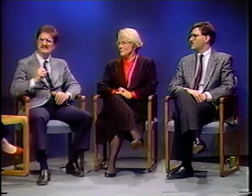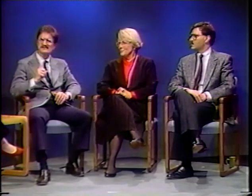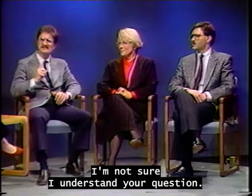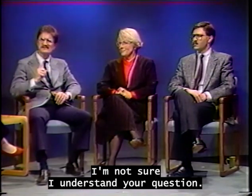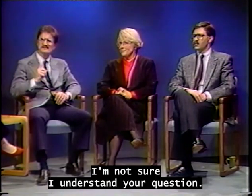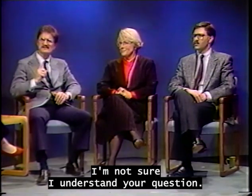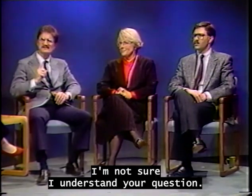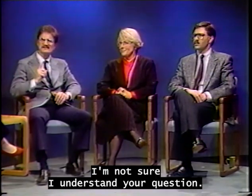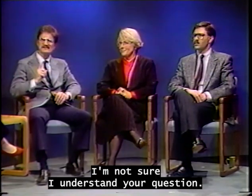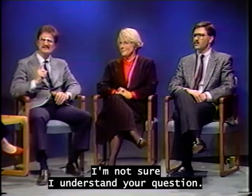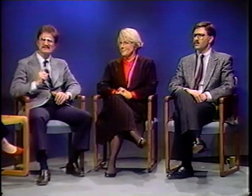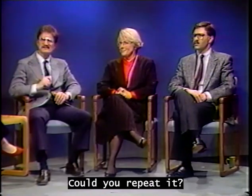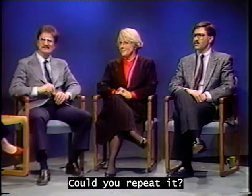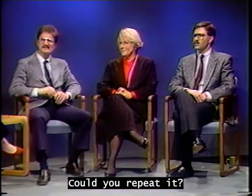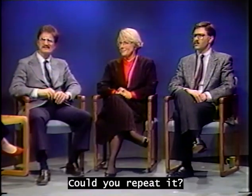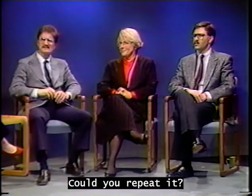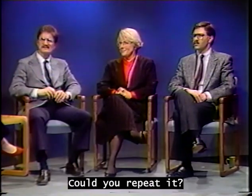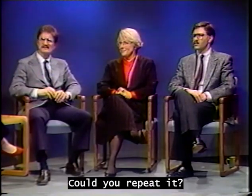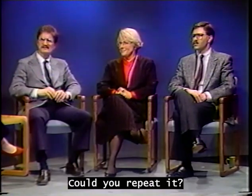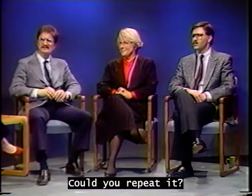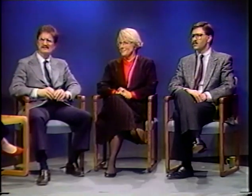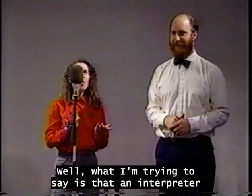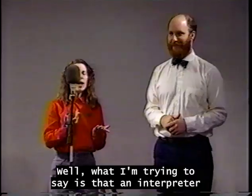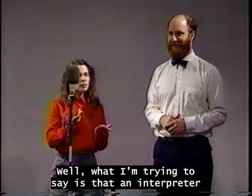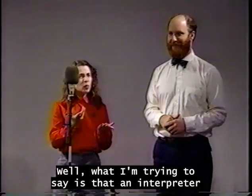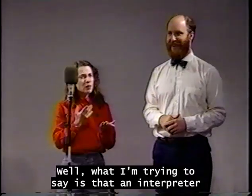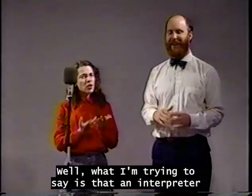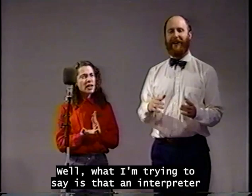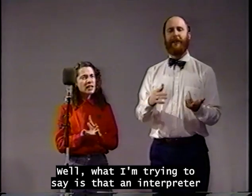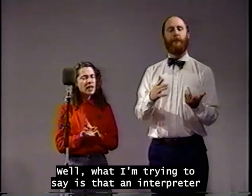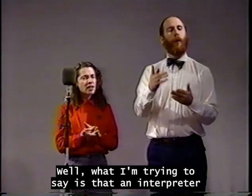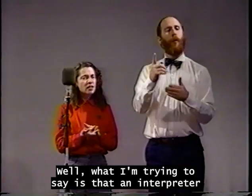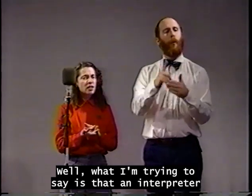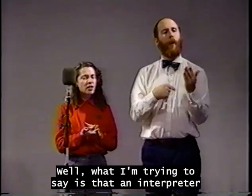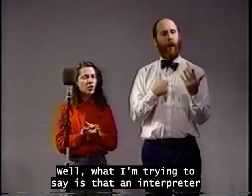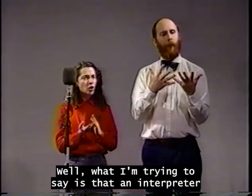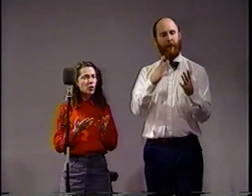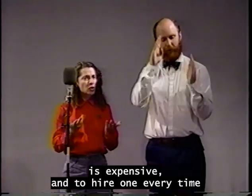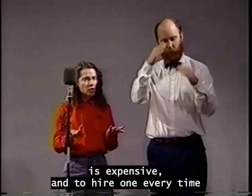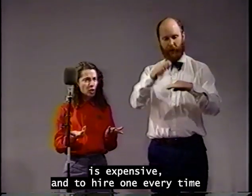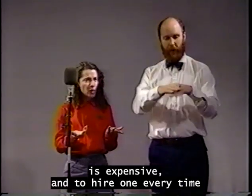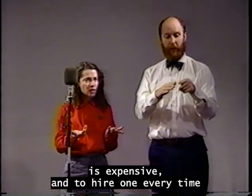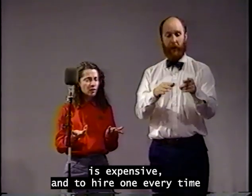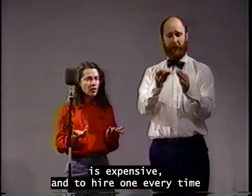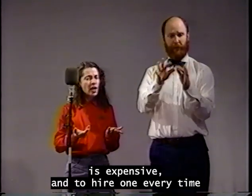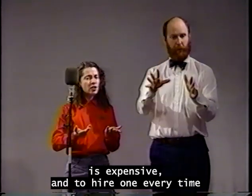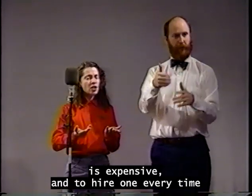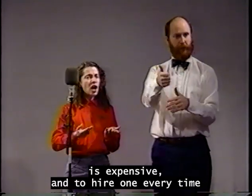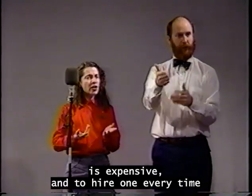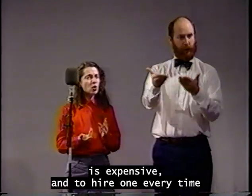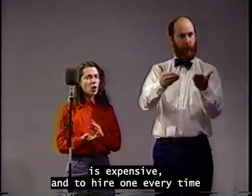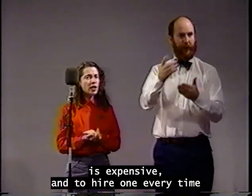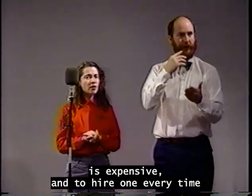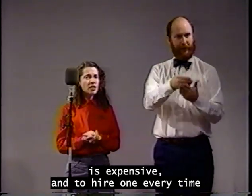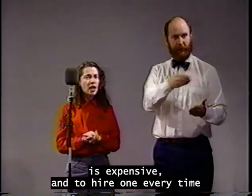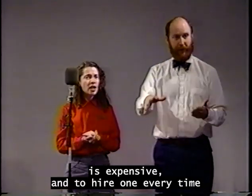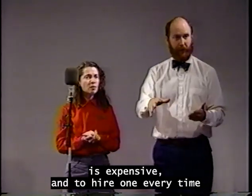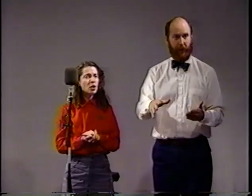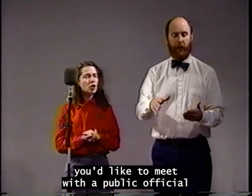I'm not sure I understand your question. Could you repeat it? Well, what I'm trying to say is that interpreter is expensive, and to hire one every time you'd